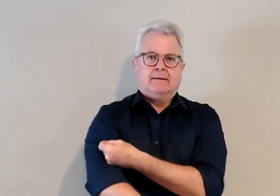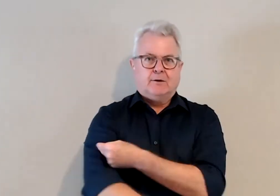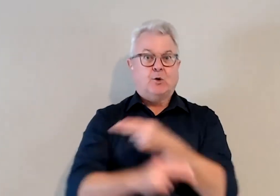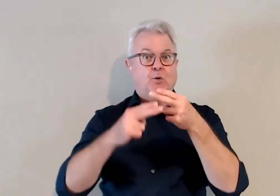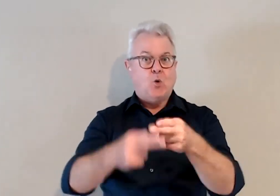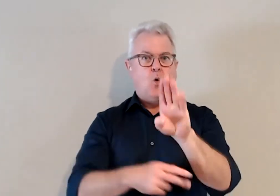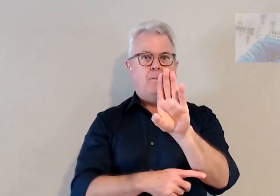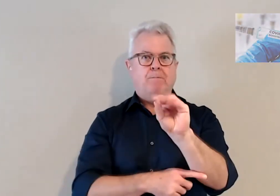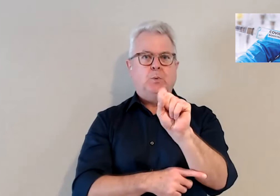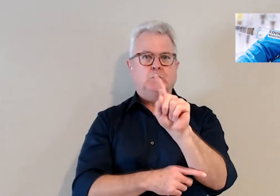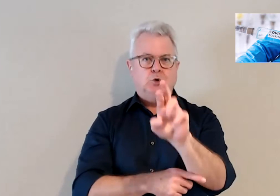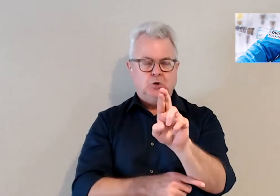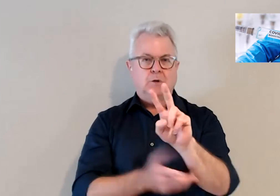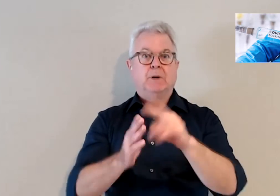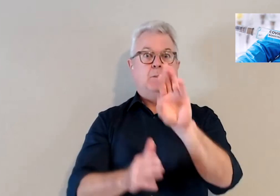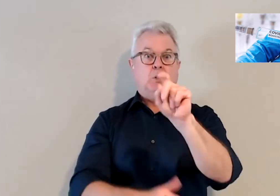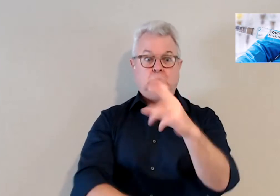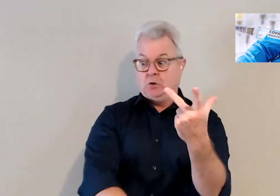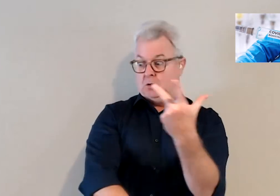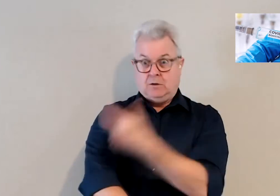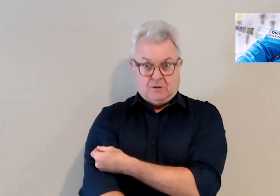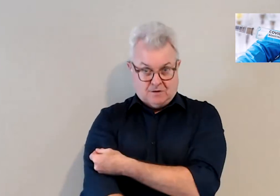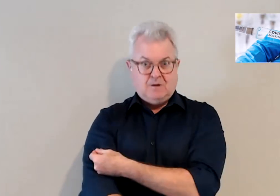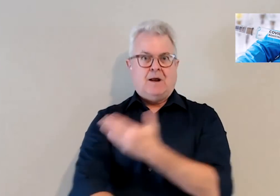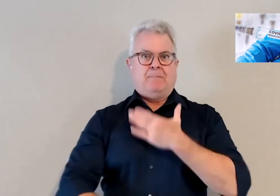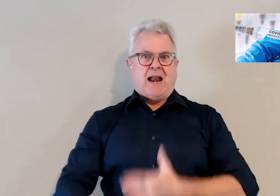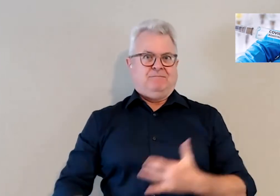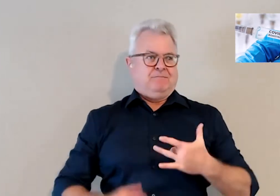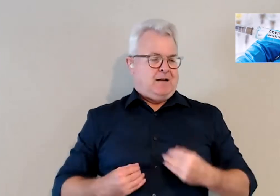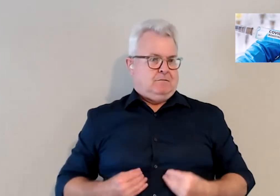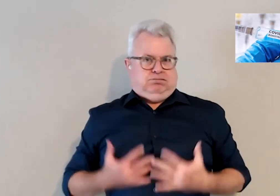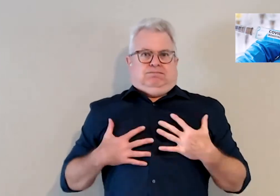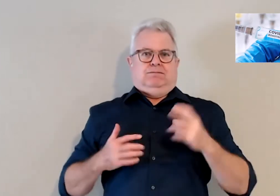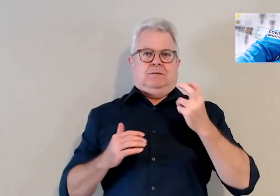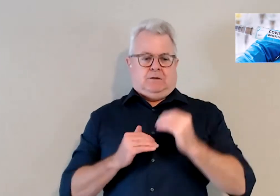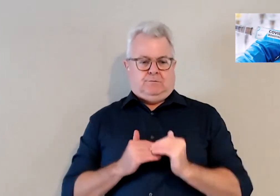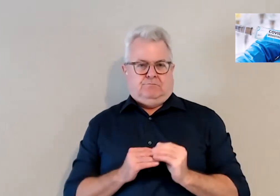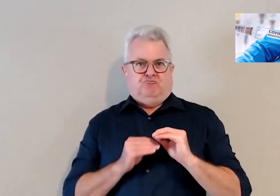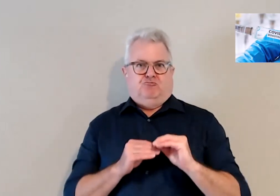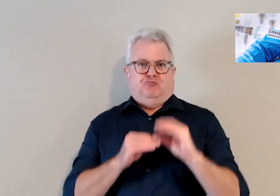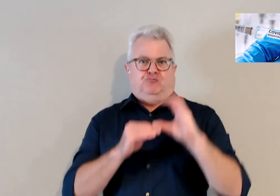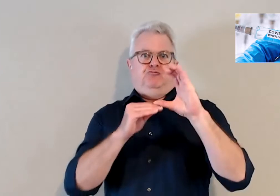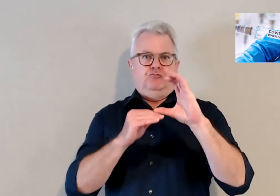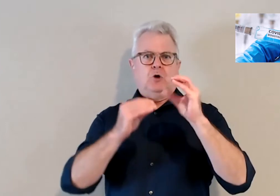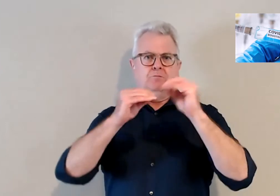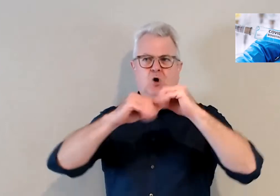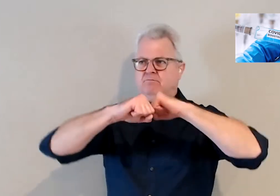risk for getting sick again, even though they received their boosters. So this is just an extra